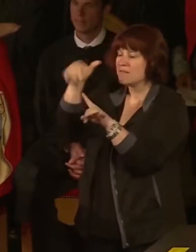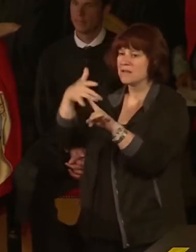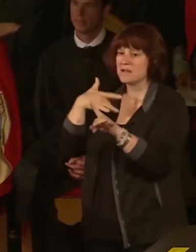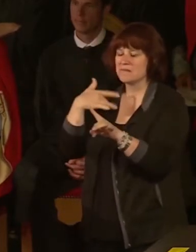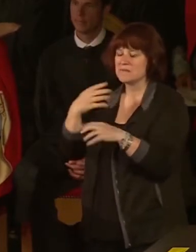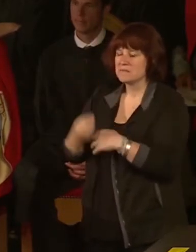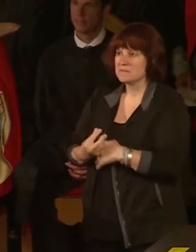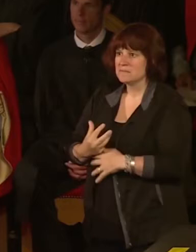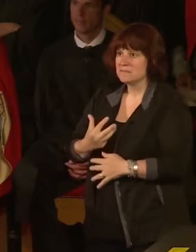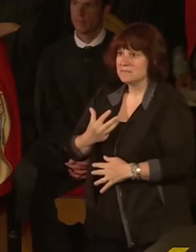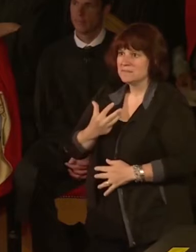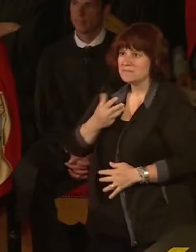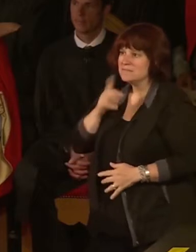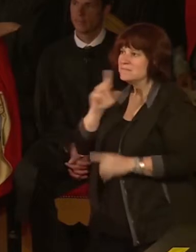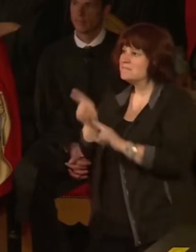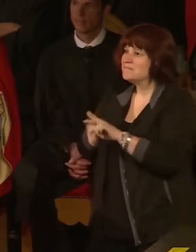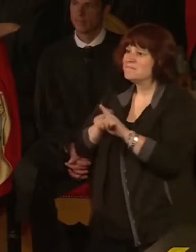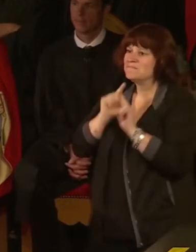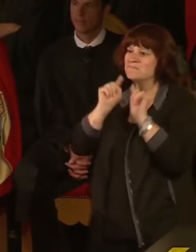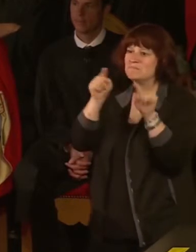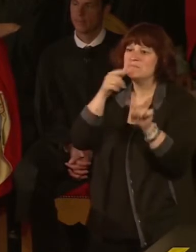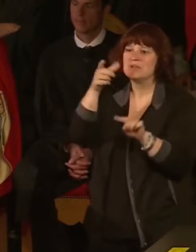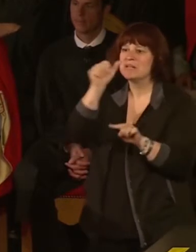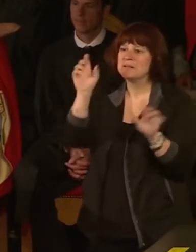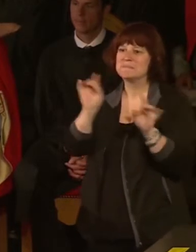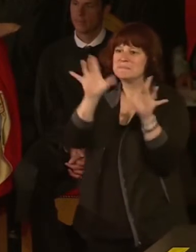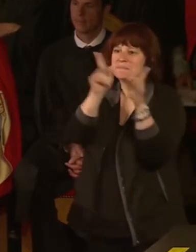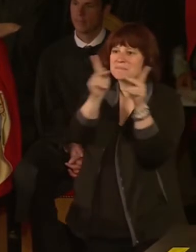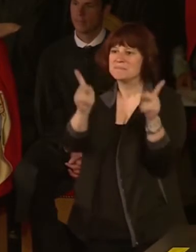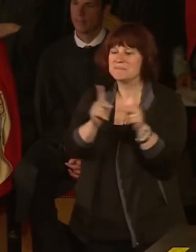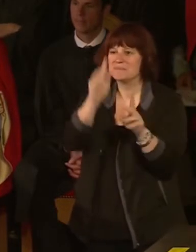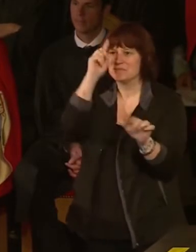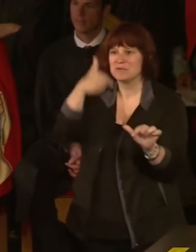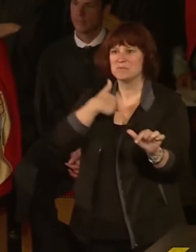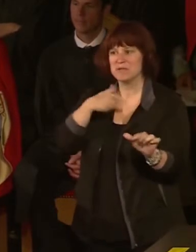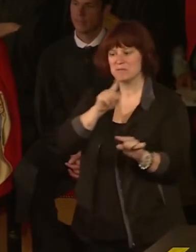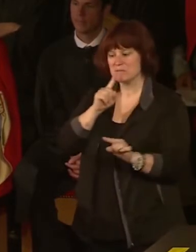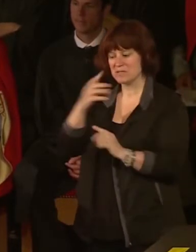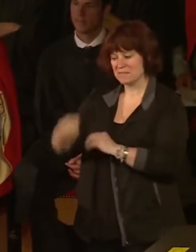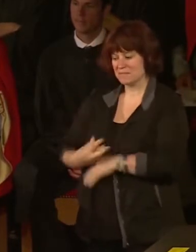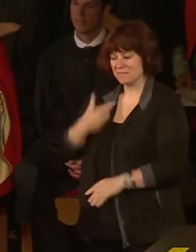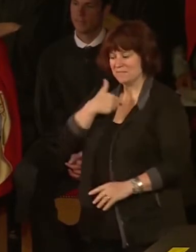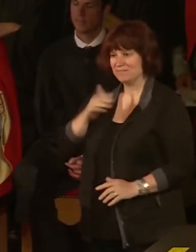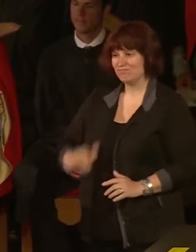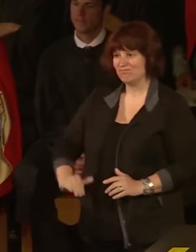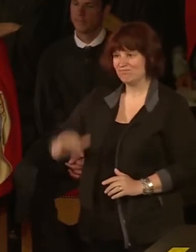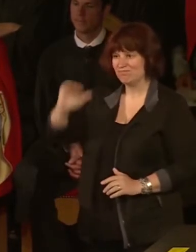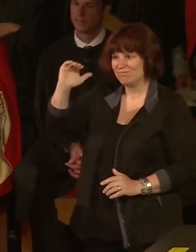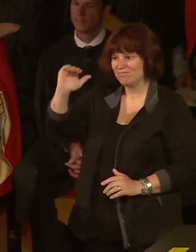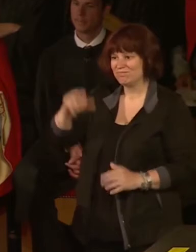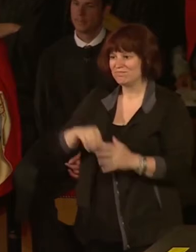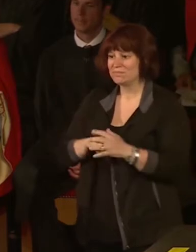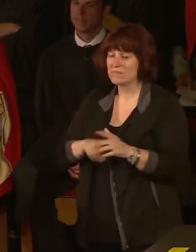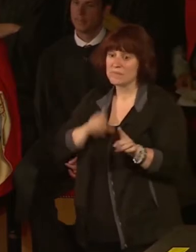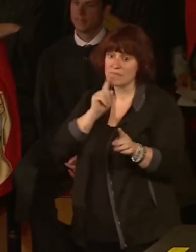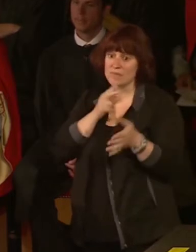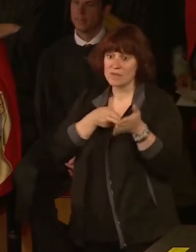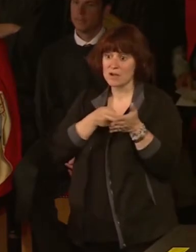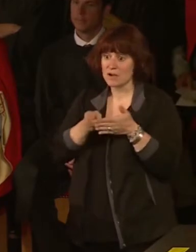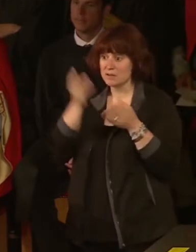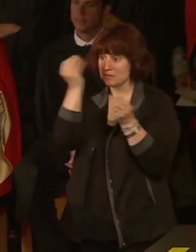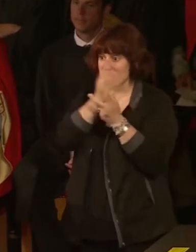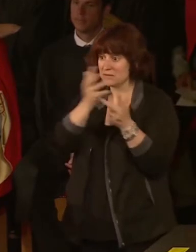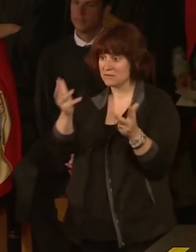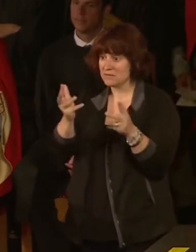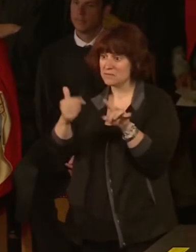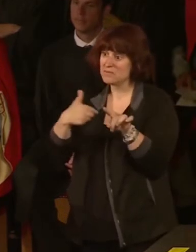to a magical place. And it was hugely influential in my growing up. And the truth be told, although I